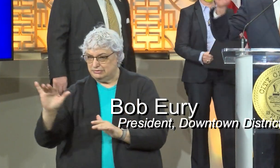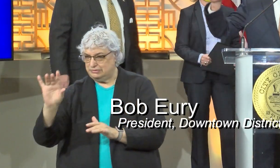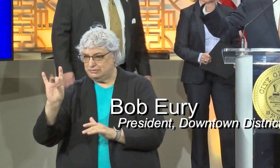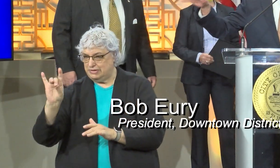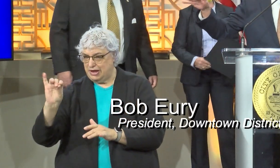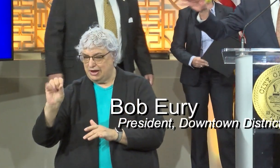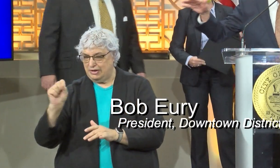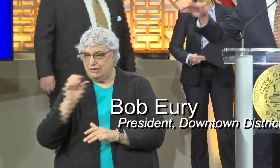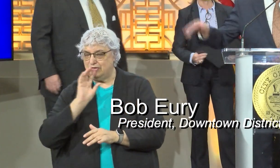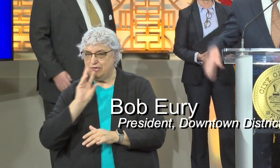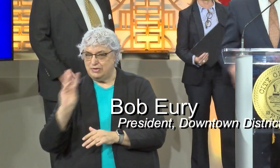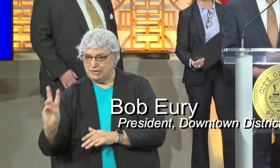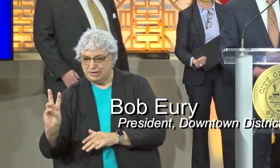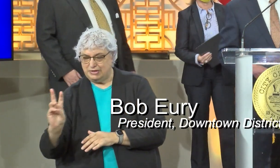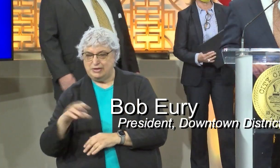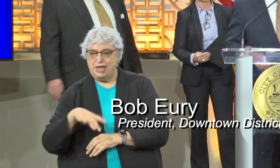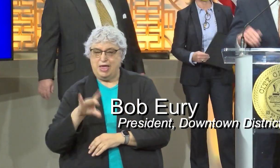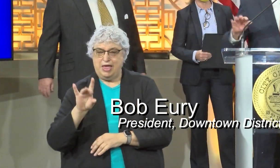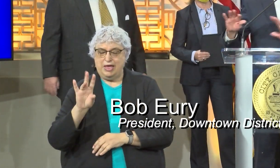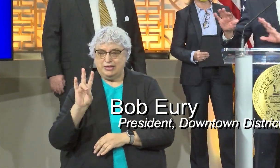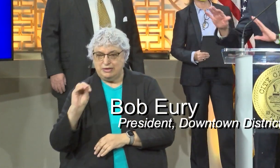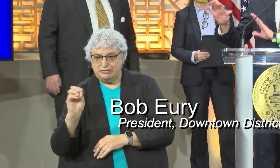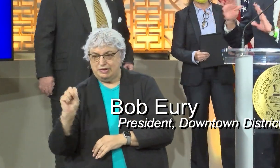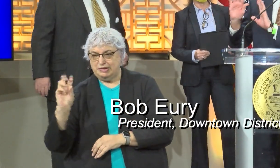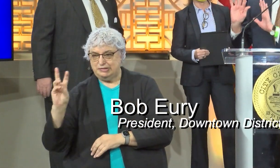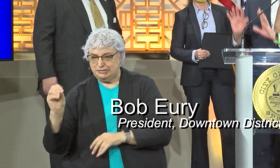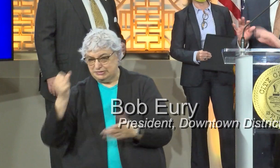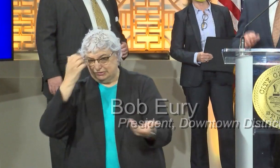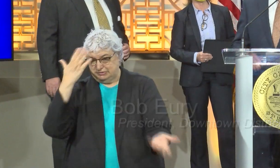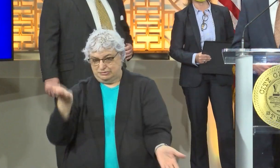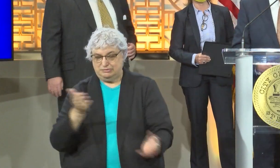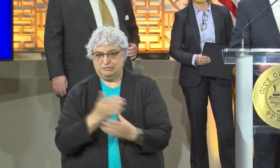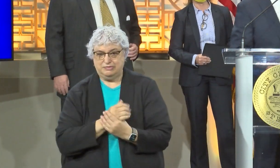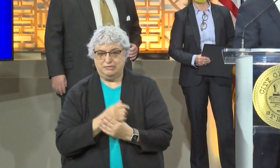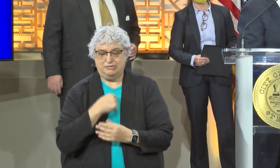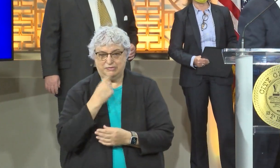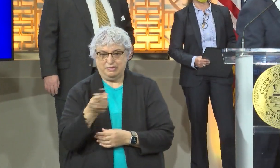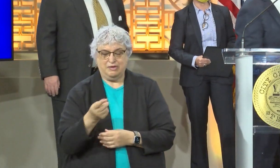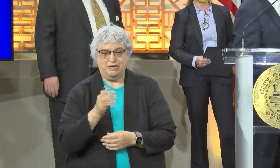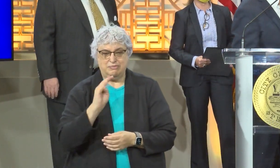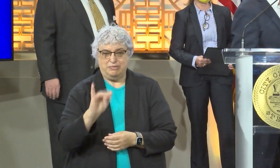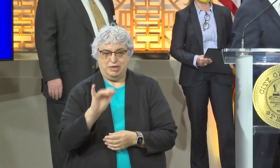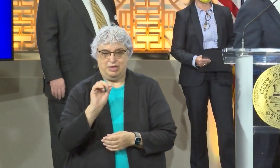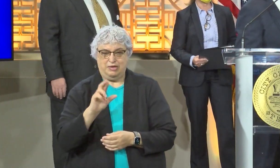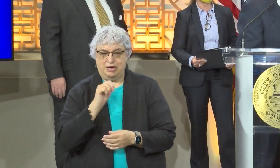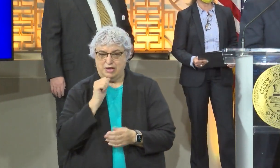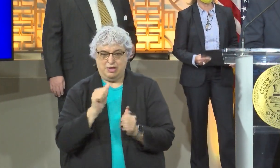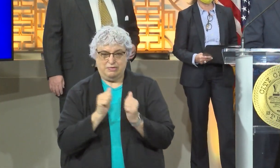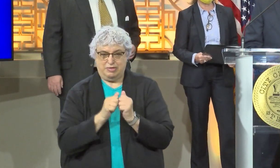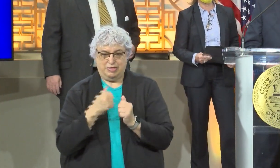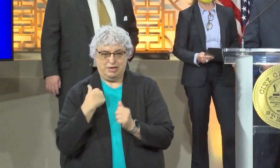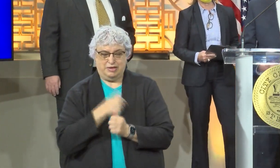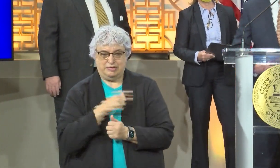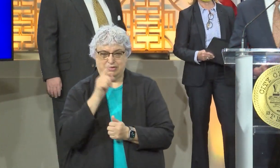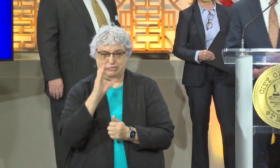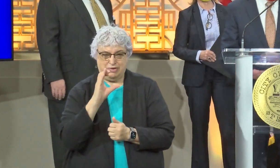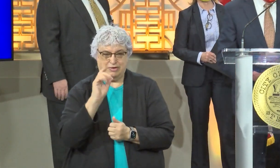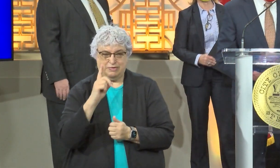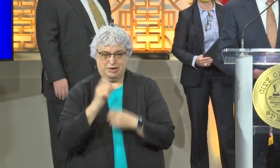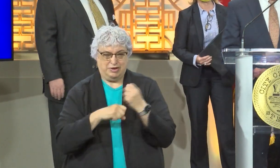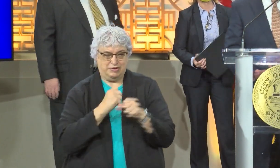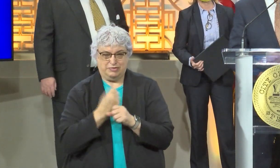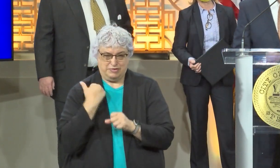was about 6 years old. Okay, so I can guarantee that, Mayor, she wasn't with us 101 years ago.